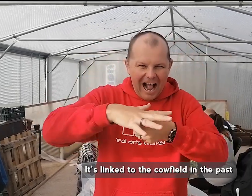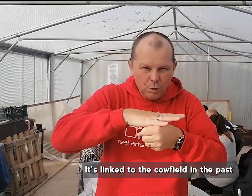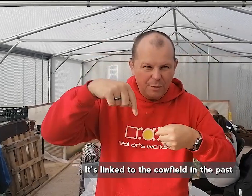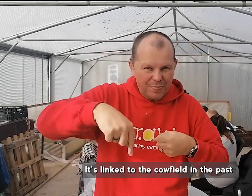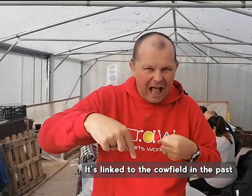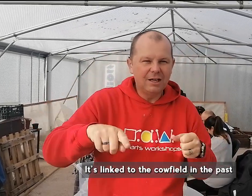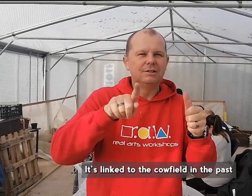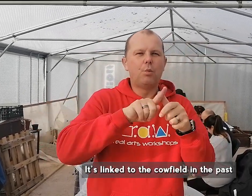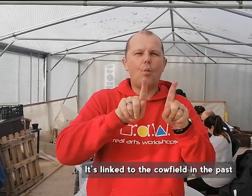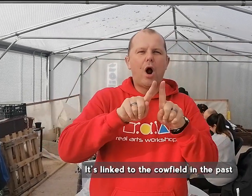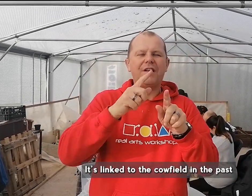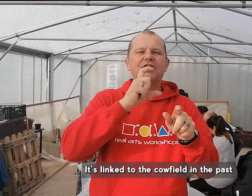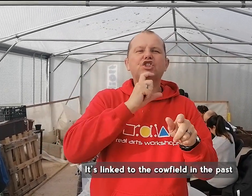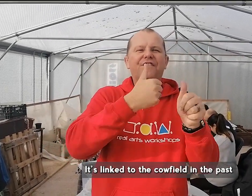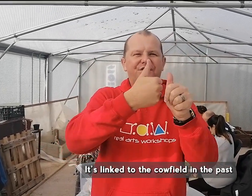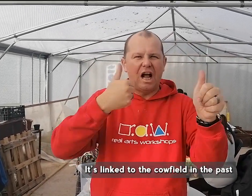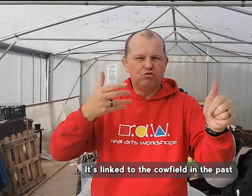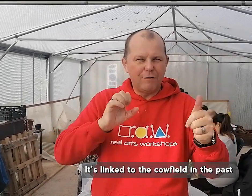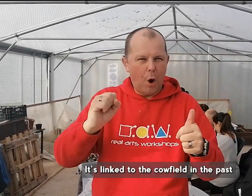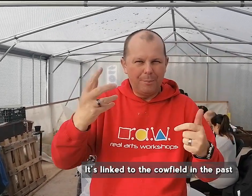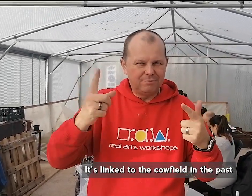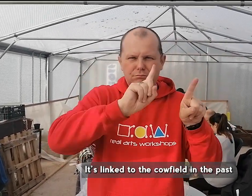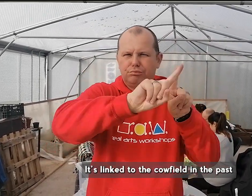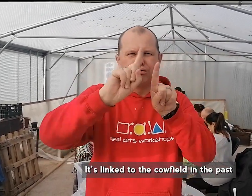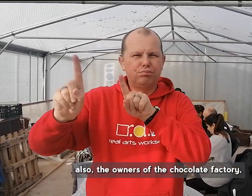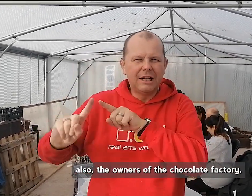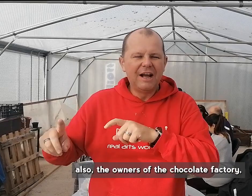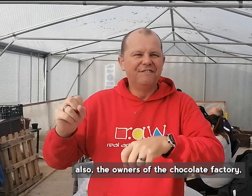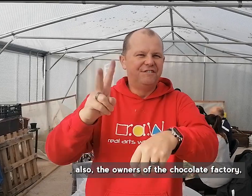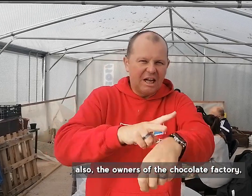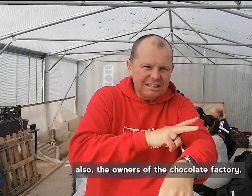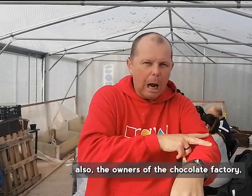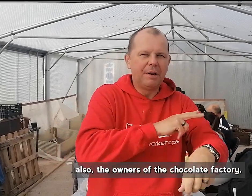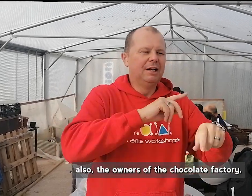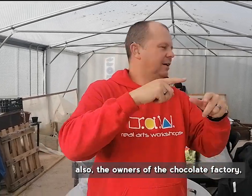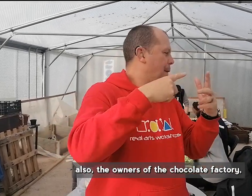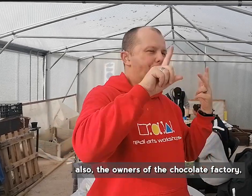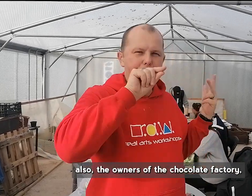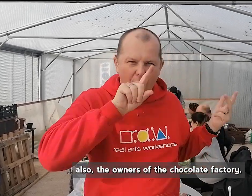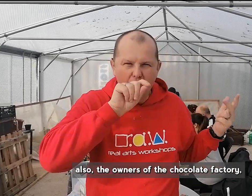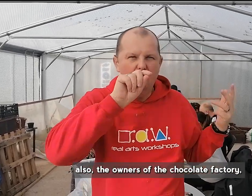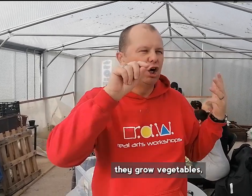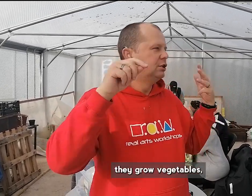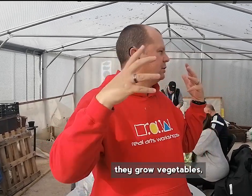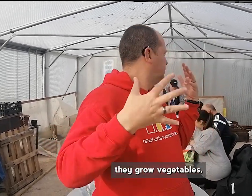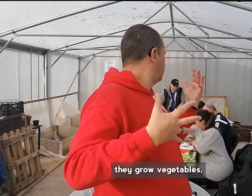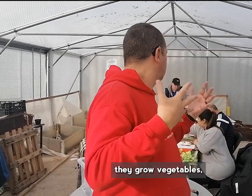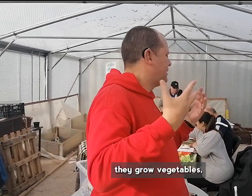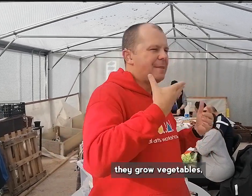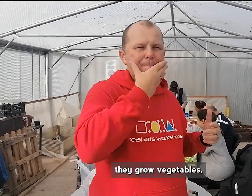because it's linked to like the cow field in the past, also the owners of the chocolate factory. They grow vegetables,